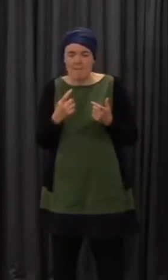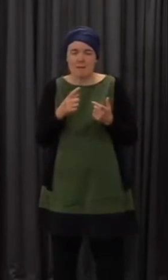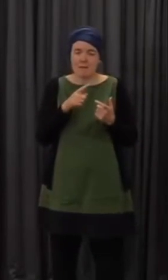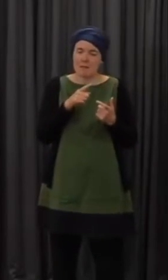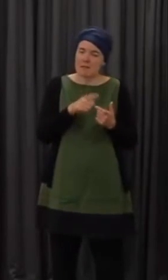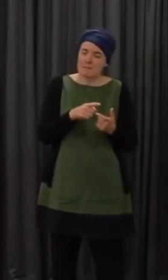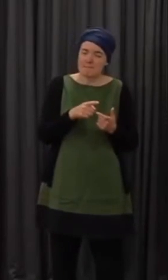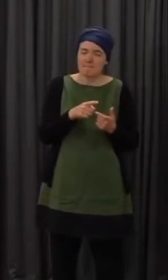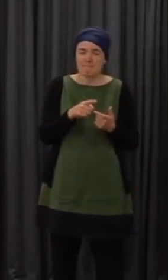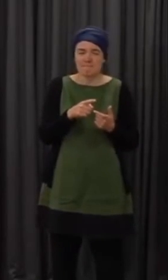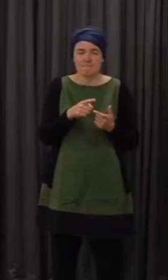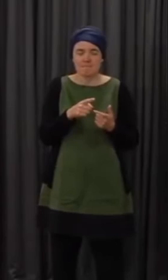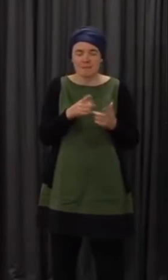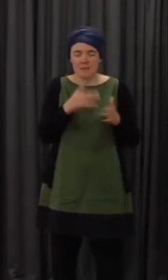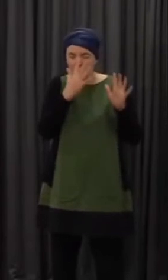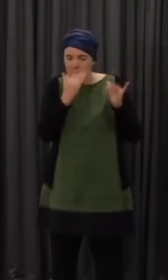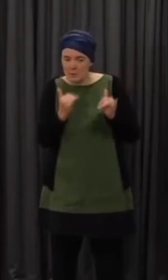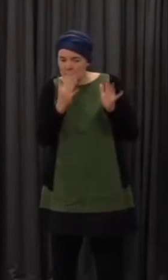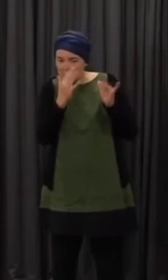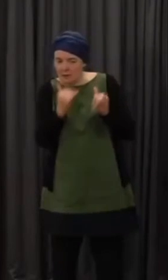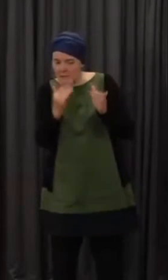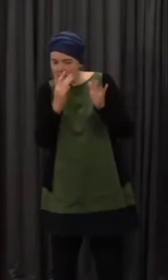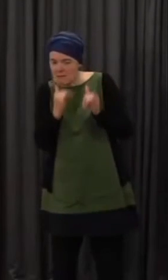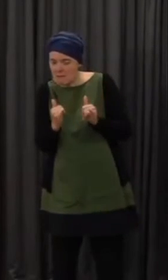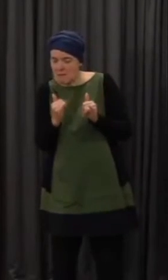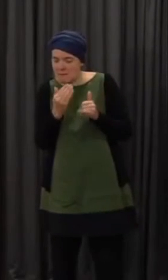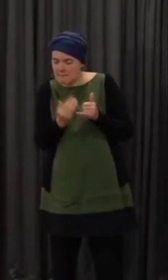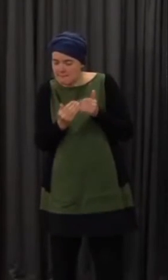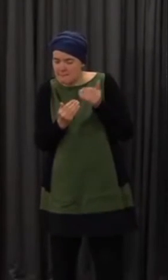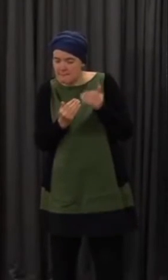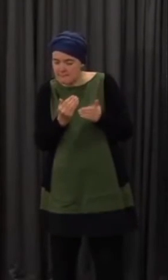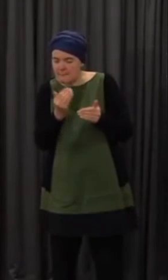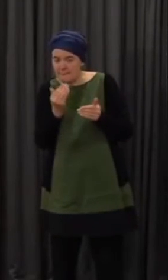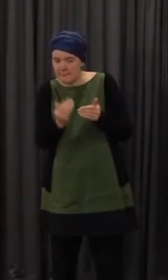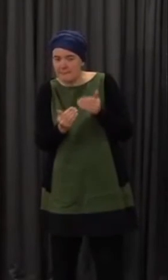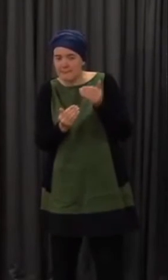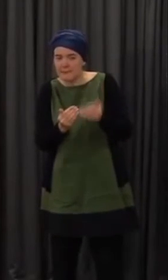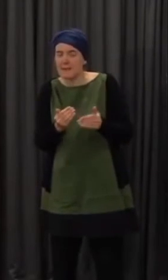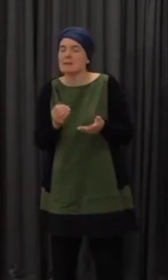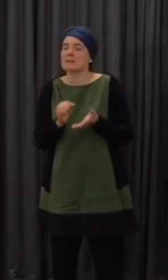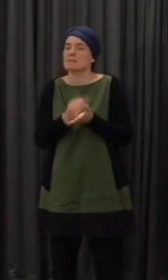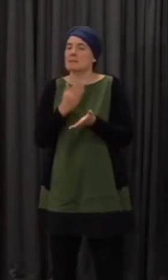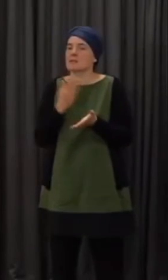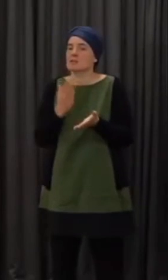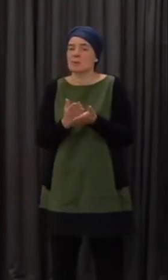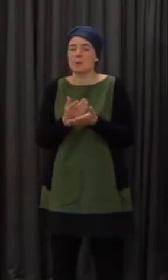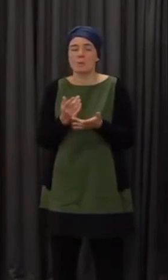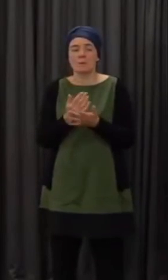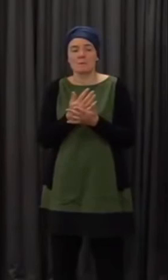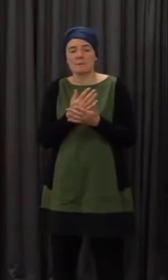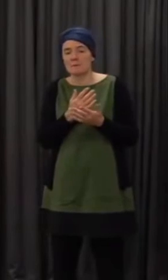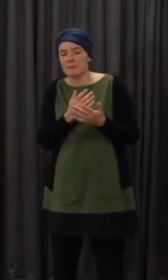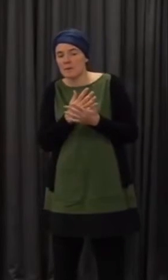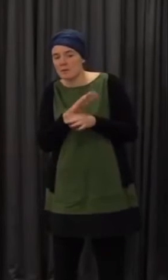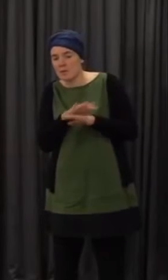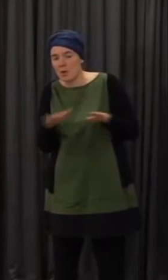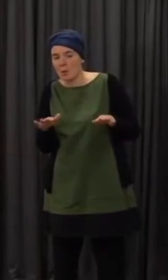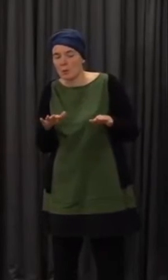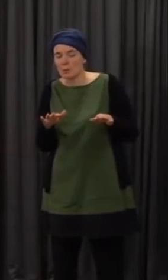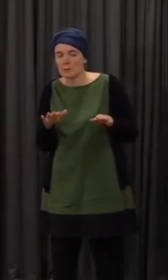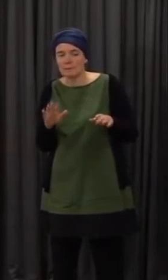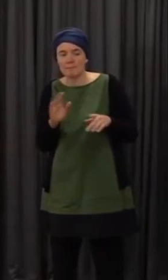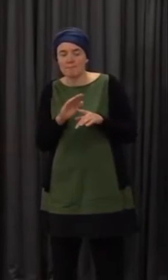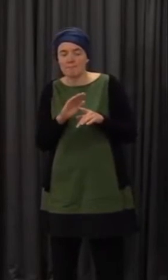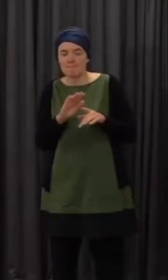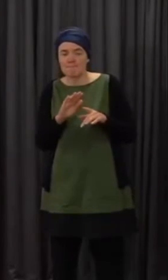of being monitored carefully as well, to make sure that if there are any unintended consequences, we can deal